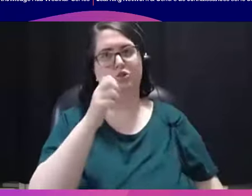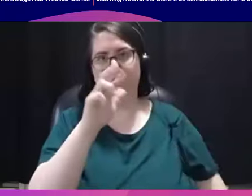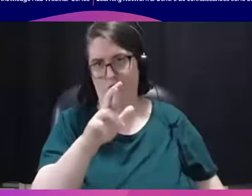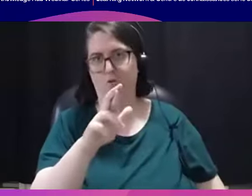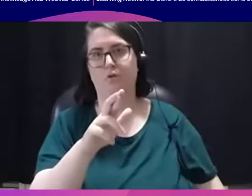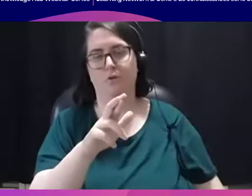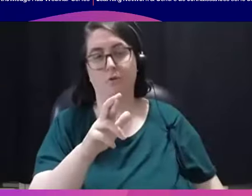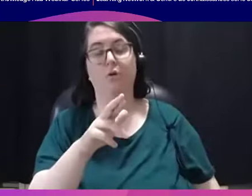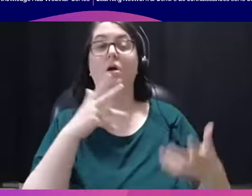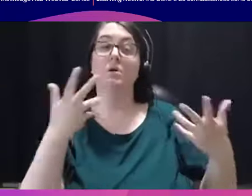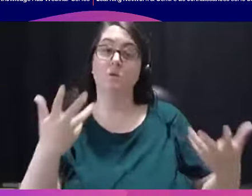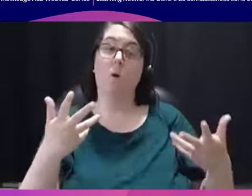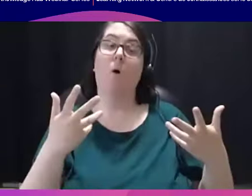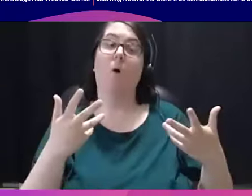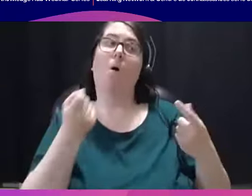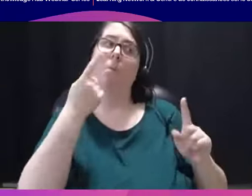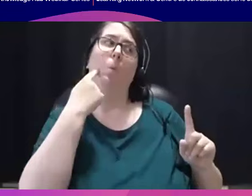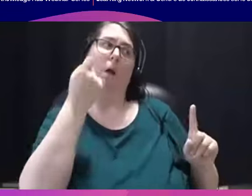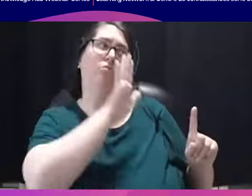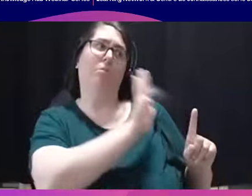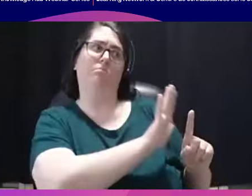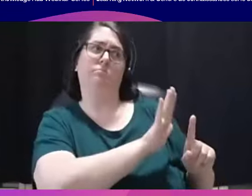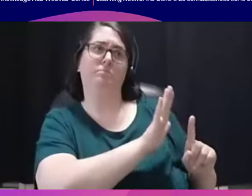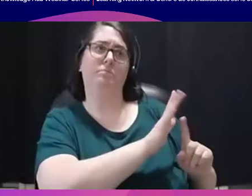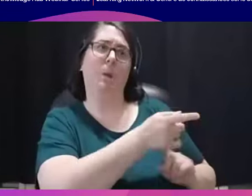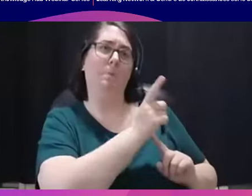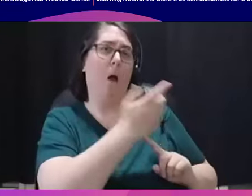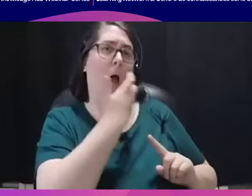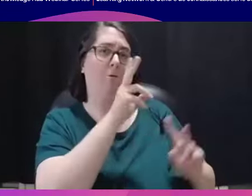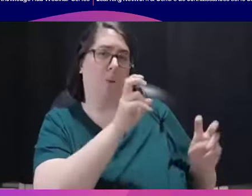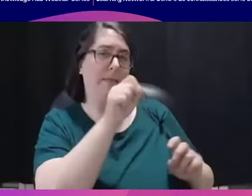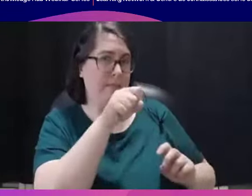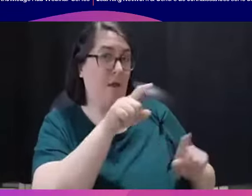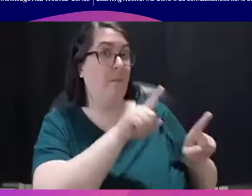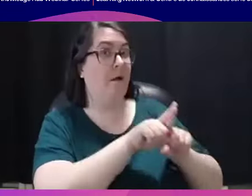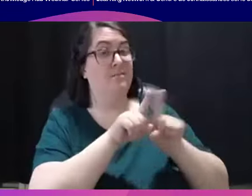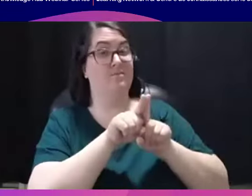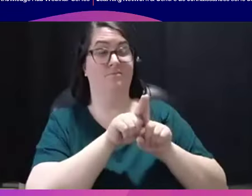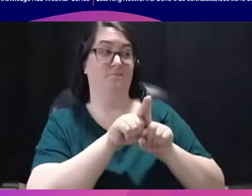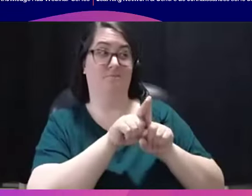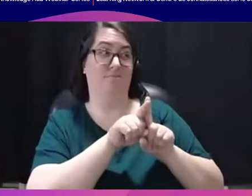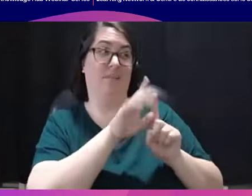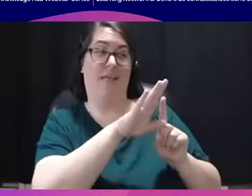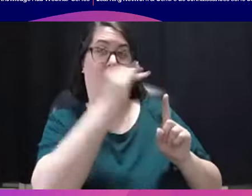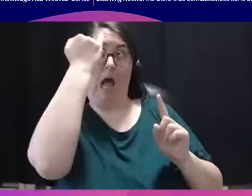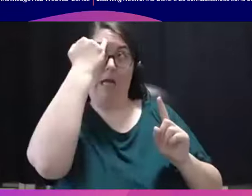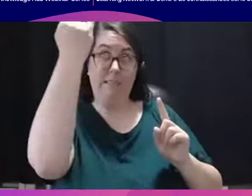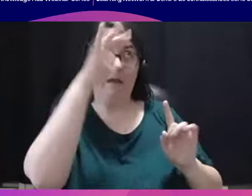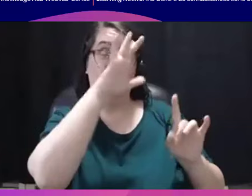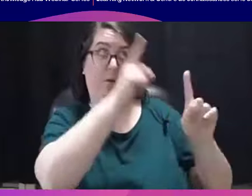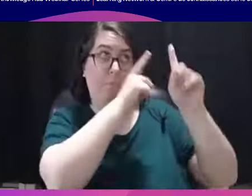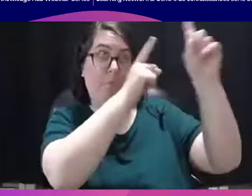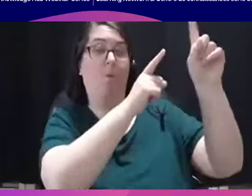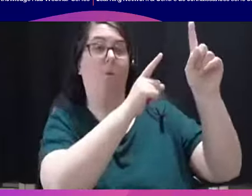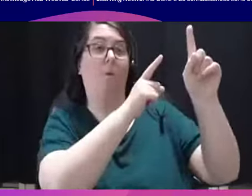this because although we may understand incels to be a momentary hot topic, the idea of this ideological misogynistic violence is